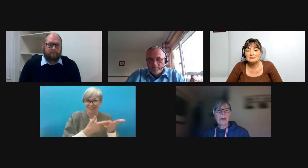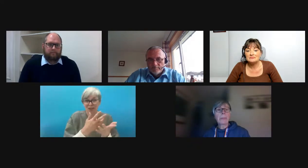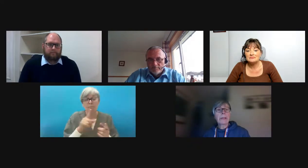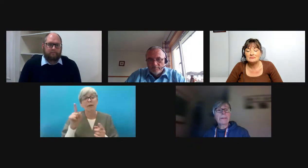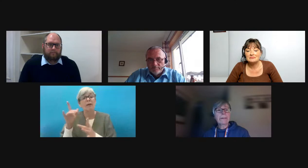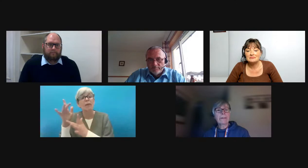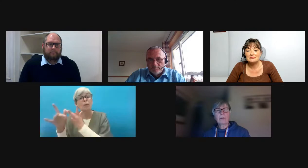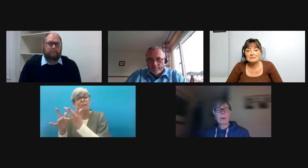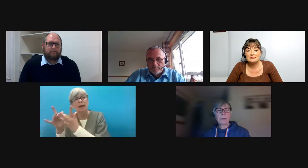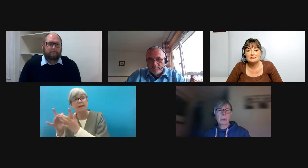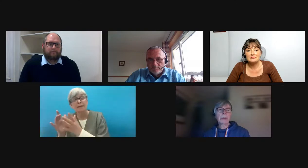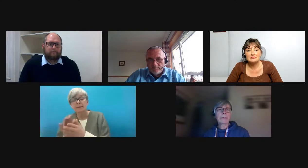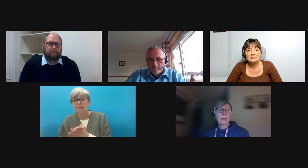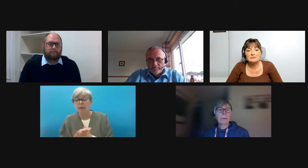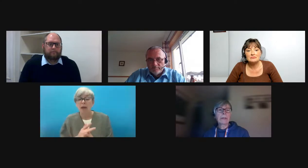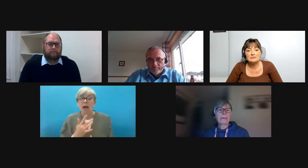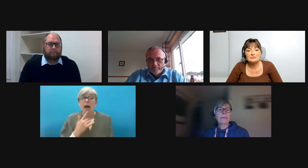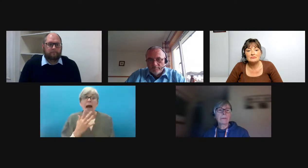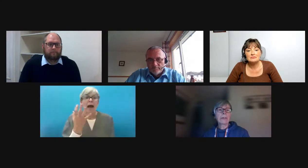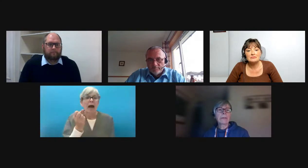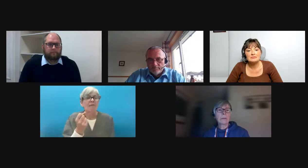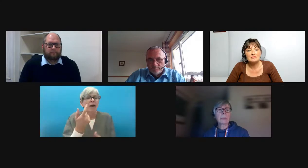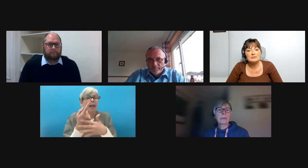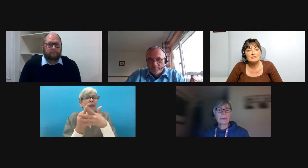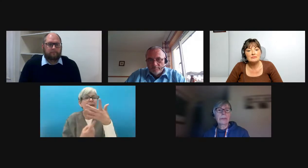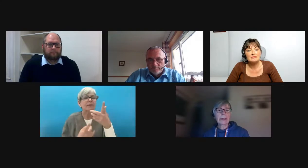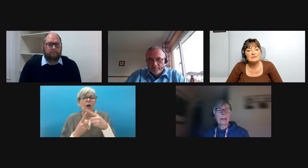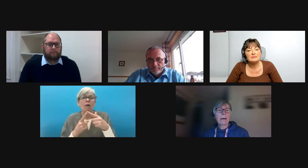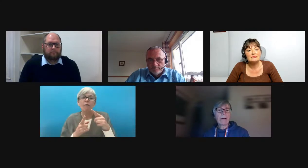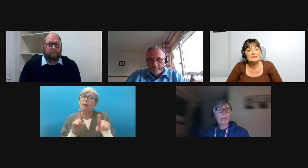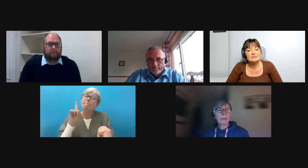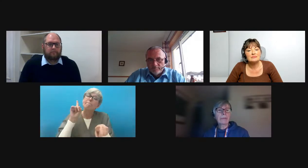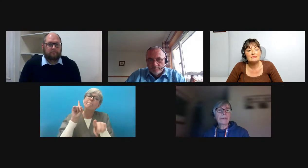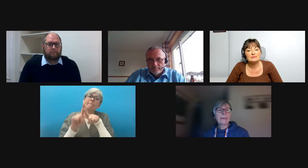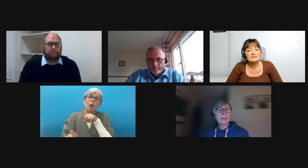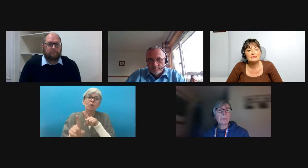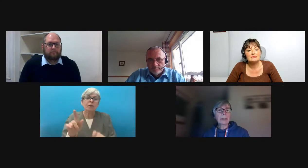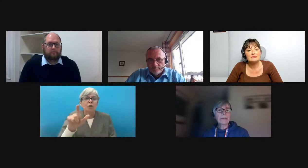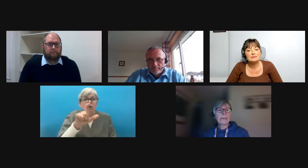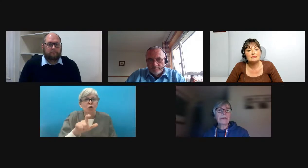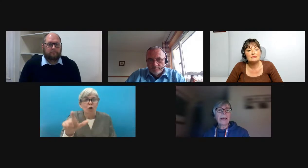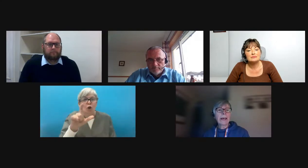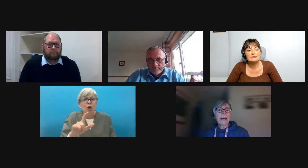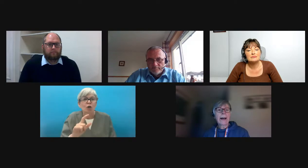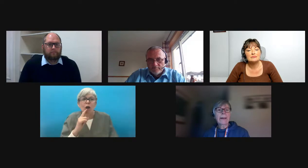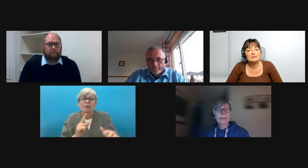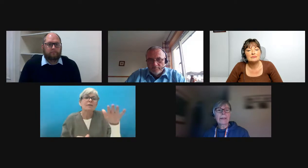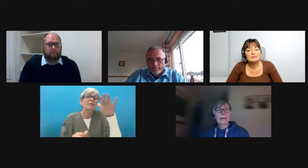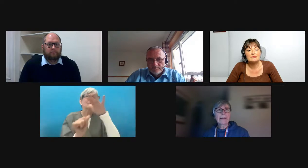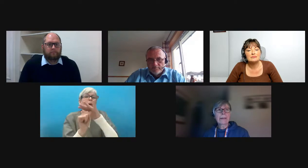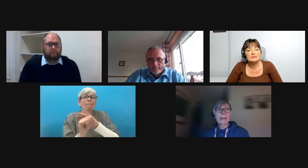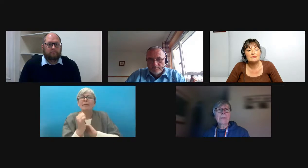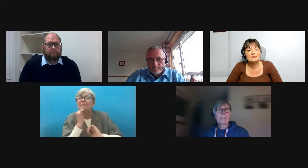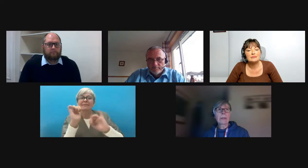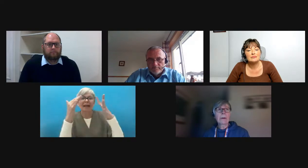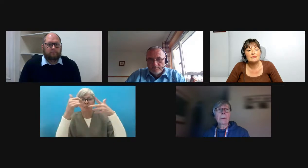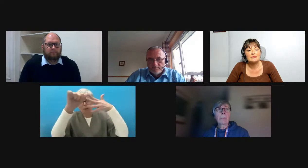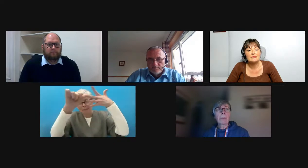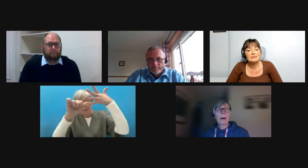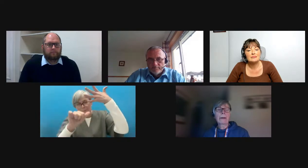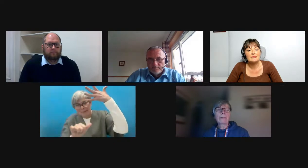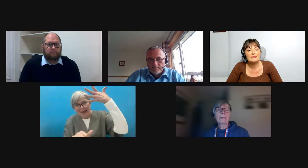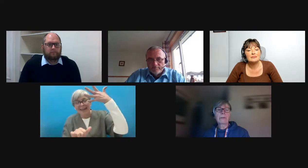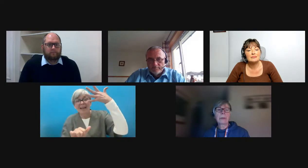in the top hitters, what we call the top hitters, which is the most often visited pages. I think it's